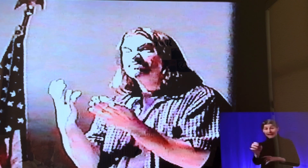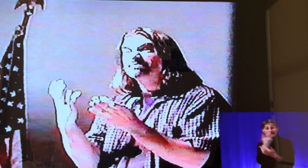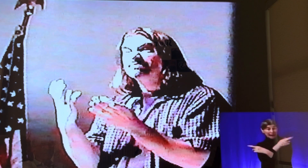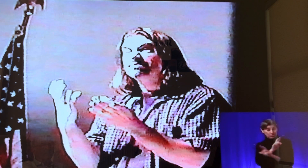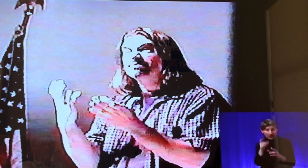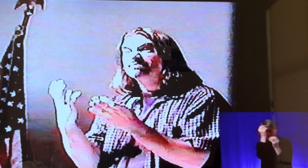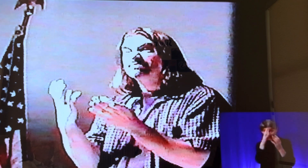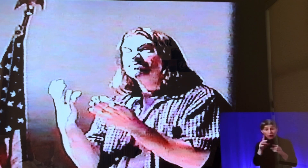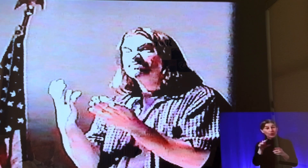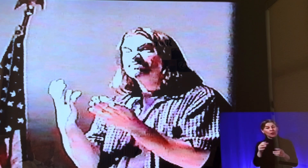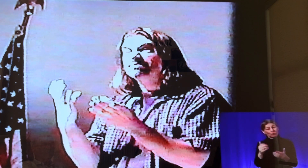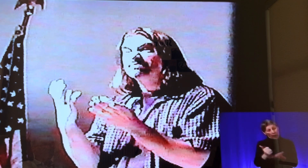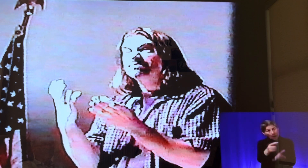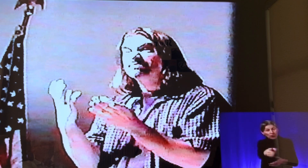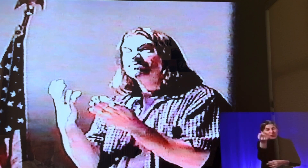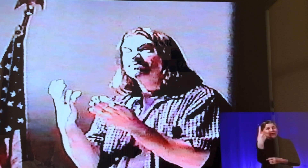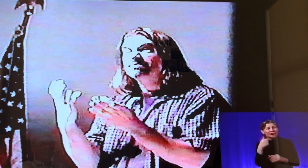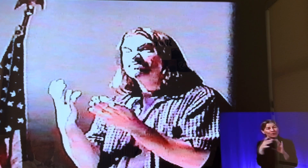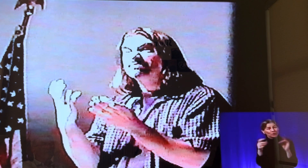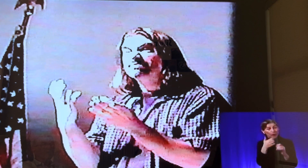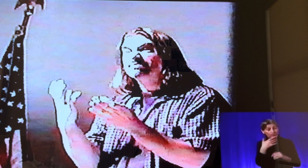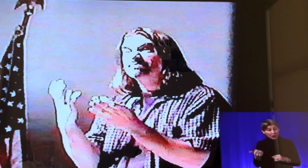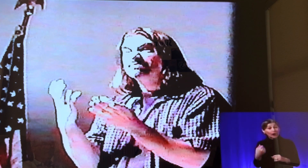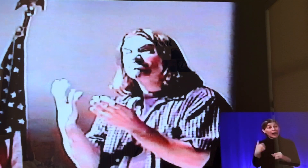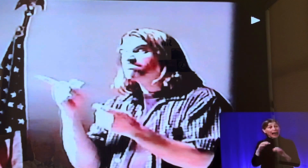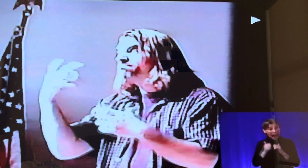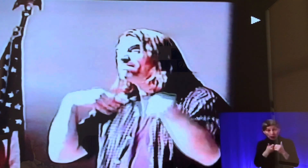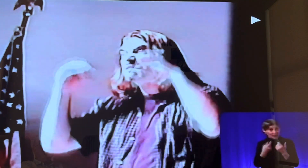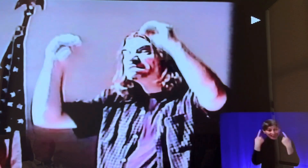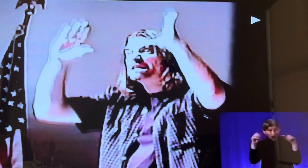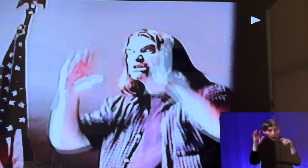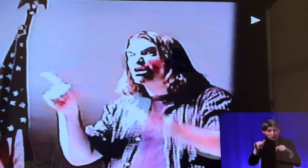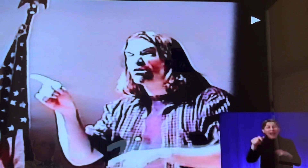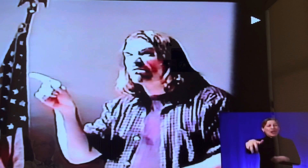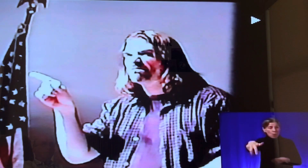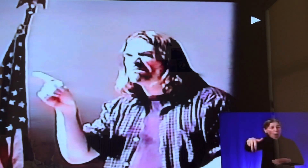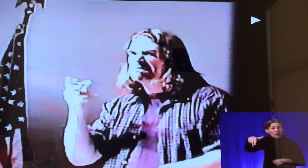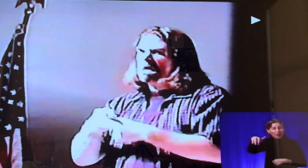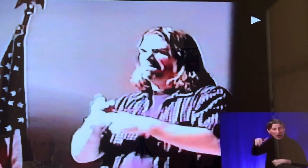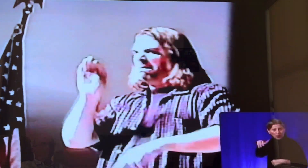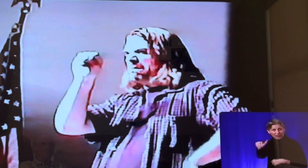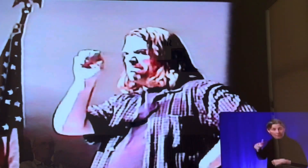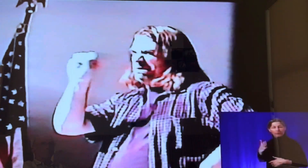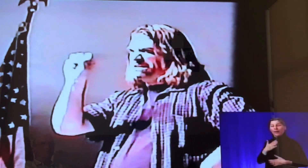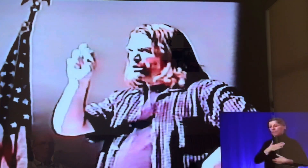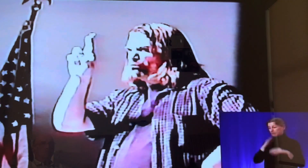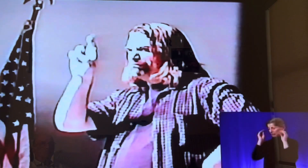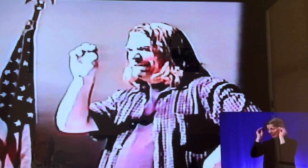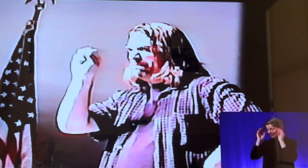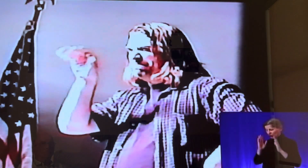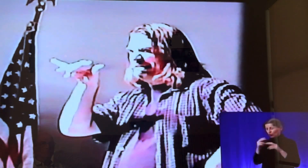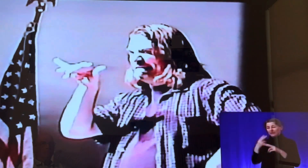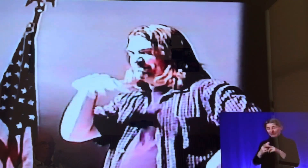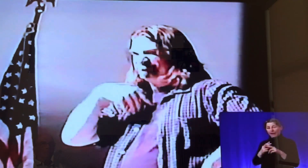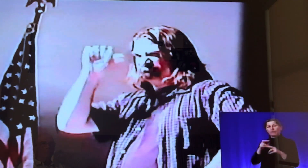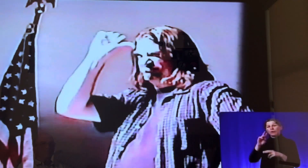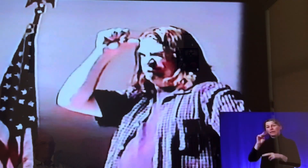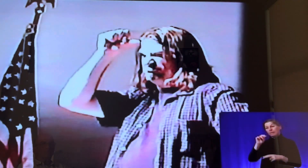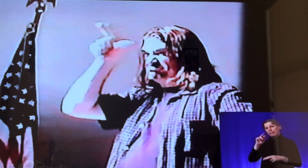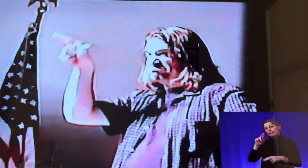the story better. He does that by walking back. My teacher, her name was Miss Rainey,